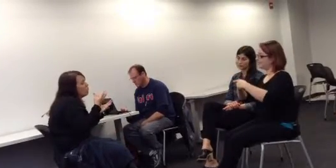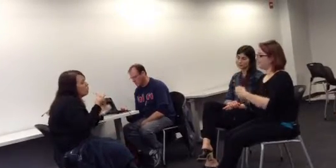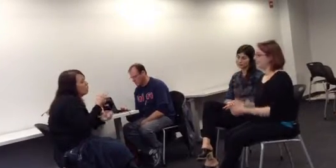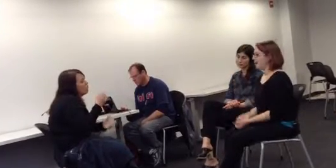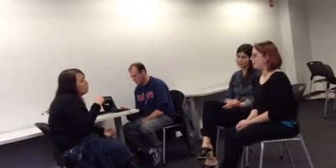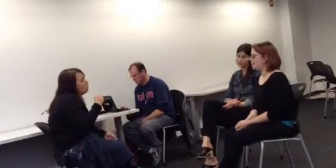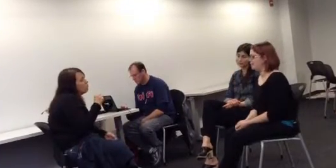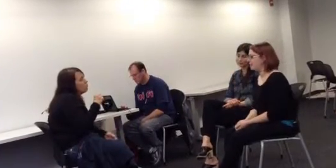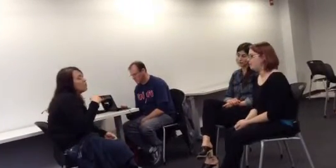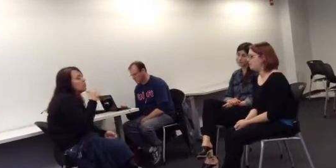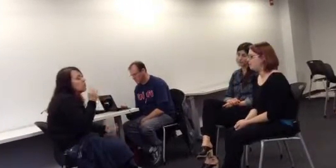Yeah, they can sign.